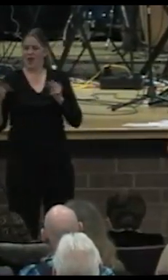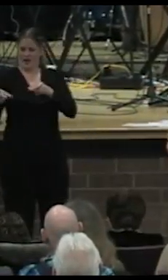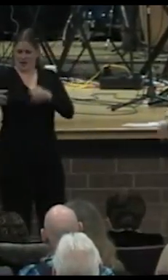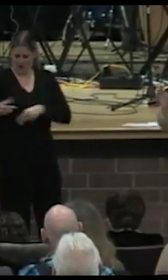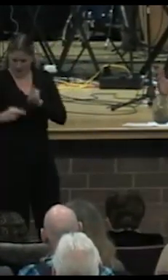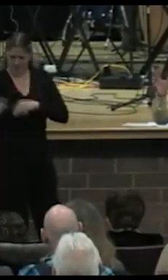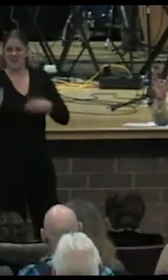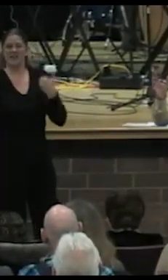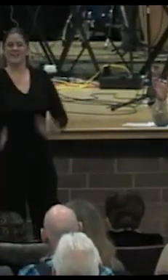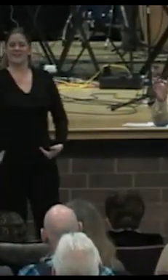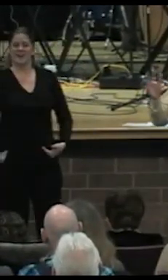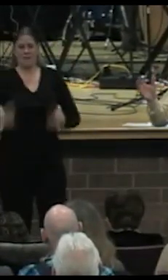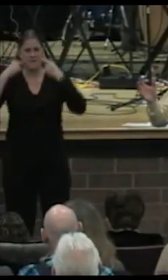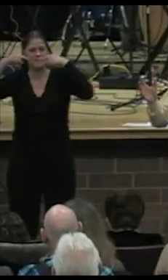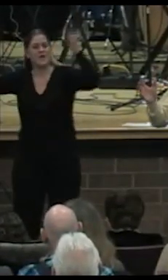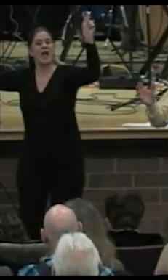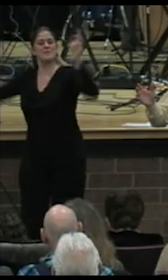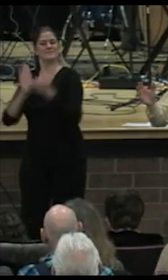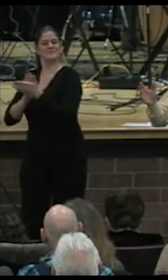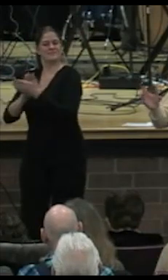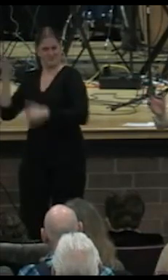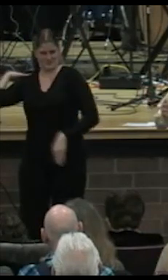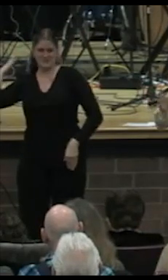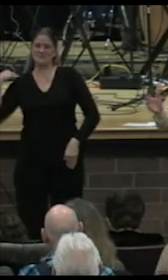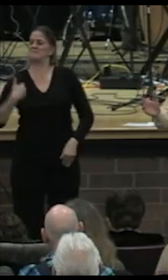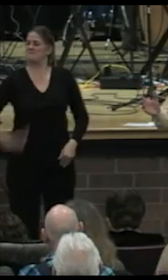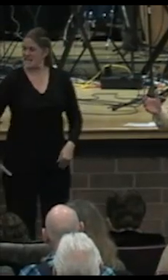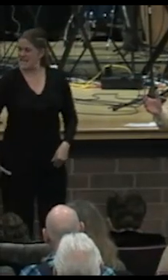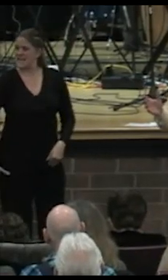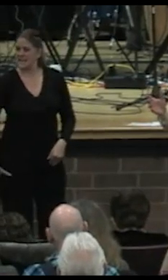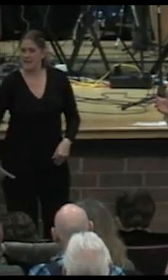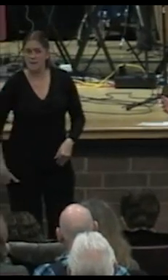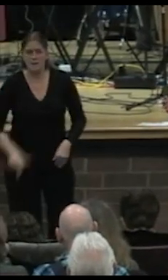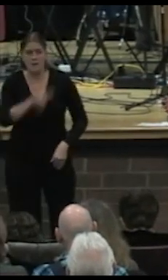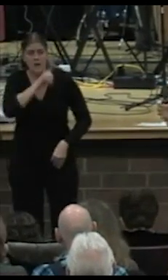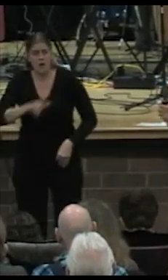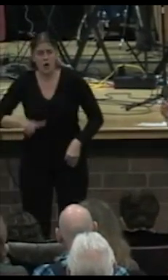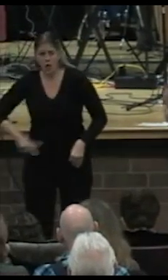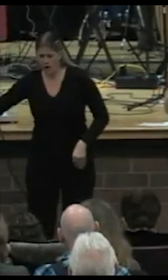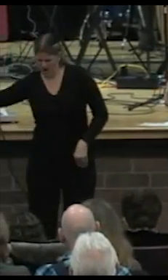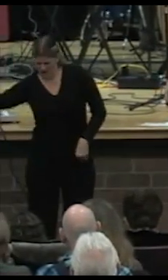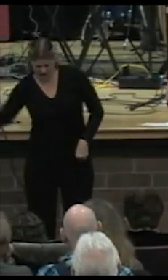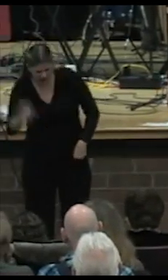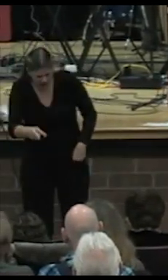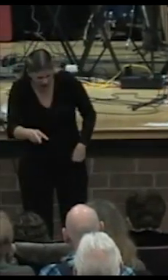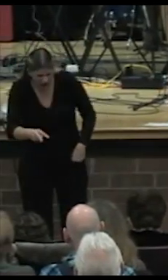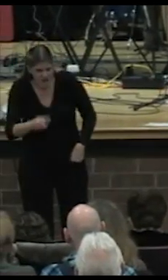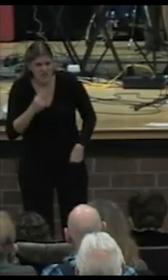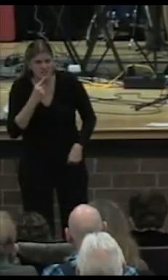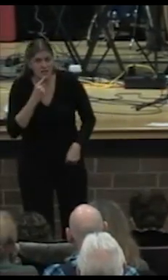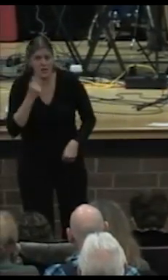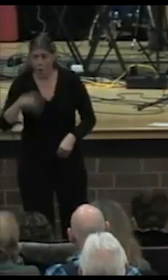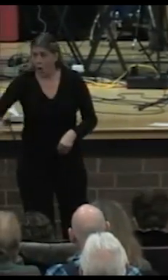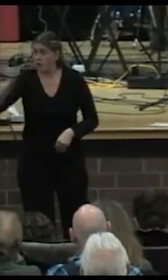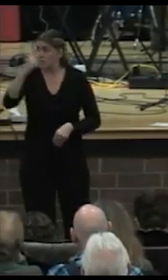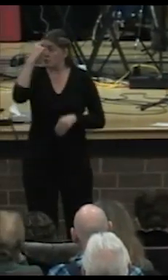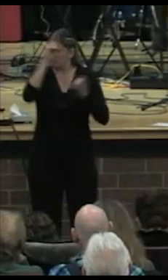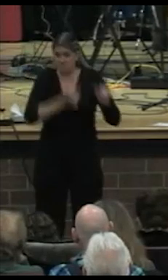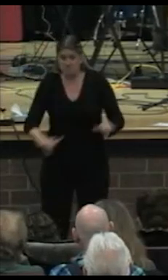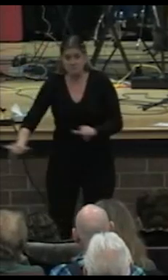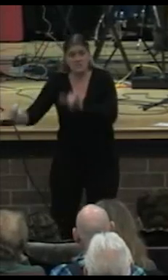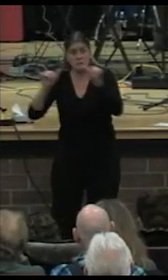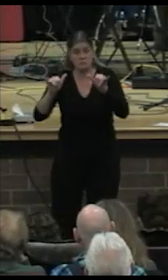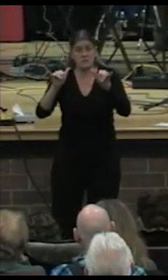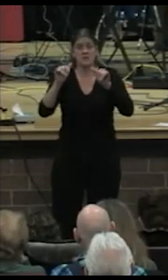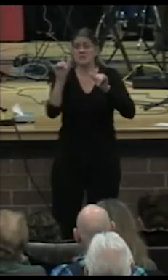self-exaltation. And then the Lord came down to see the city and the tower which the sons of man had built. And he said, "Behold, they are one people. They have the same language.